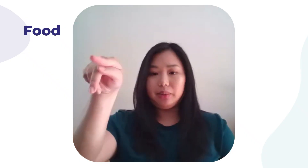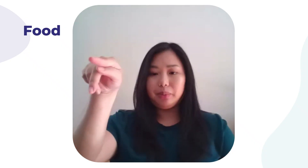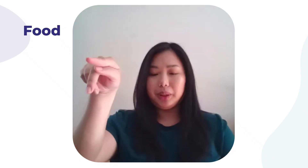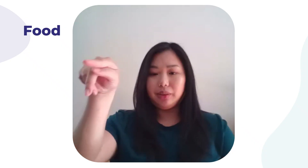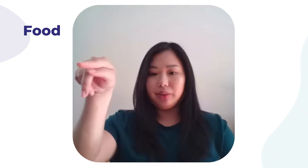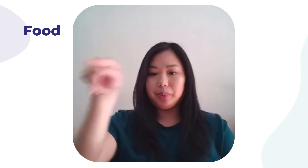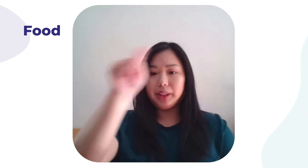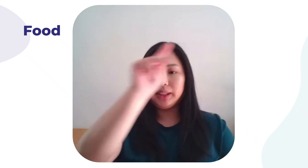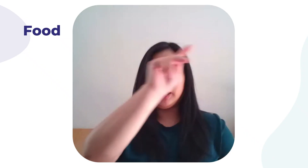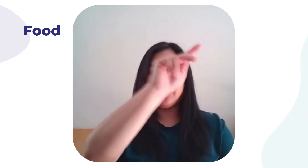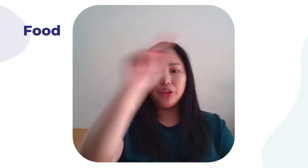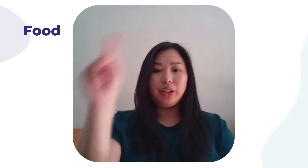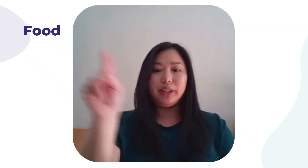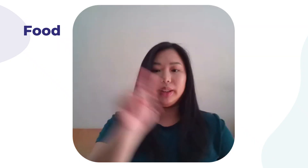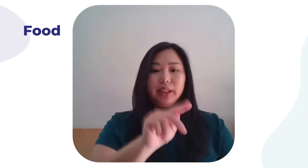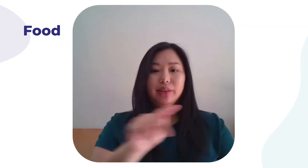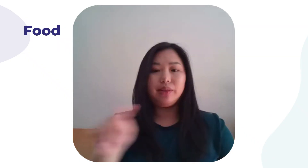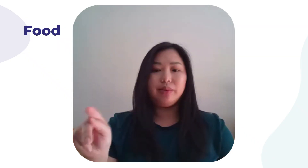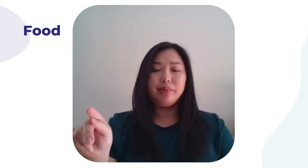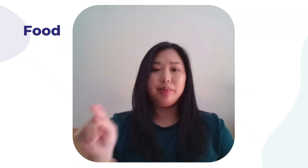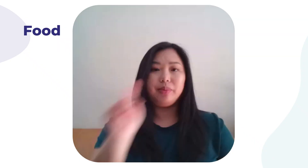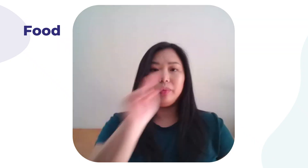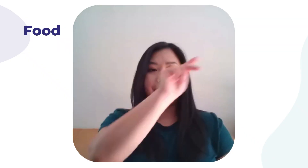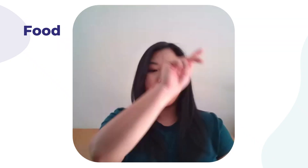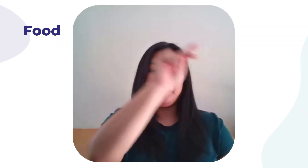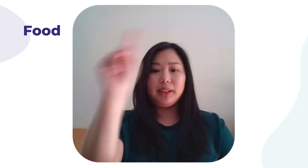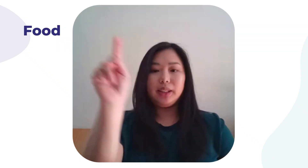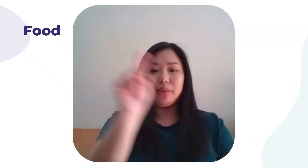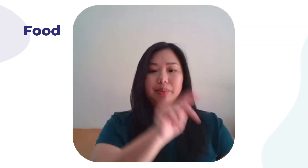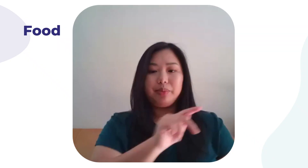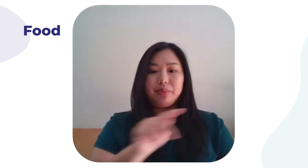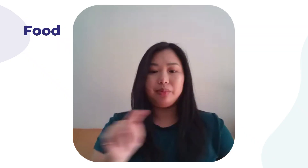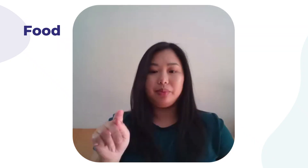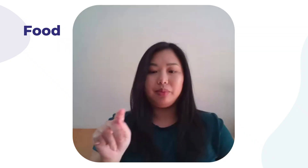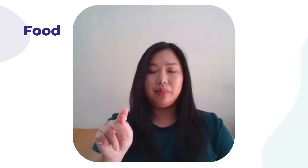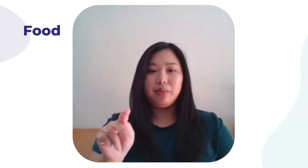Pizza, P for pizza, draw a Z. Pizza.